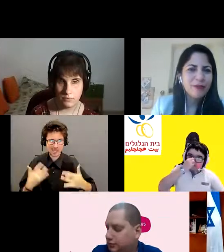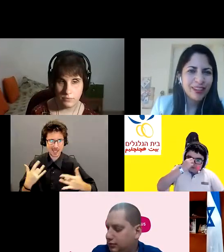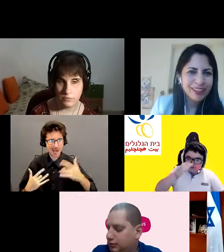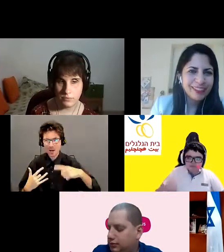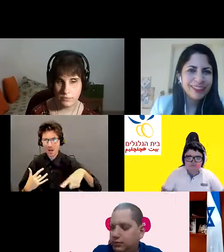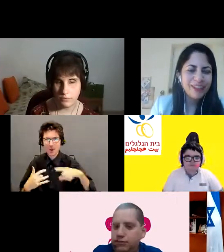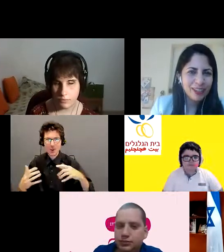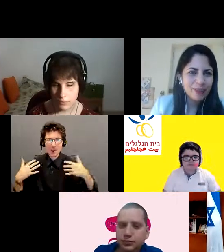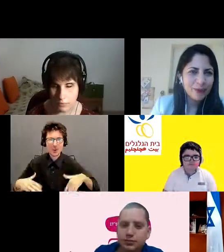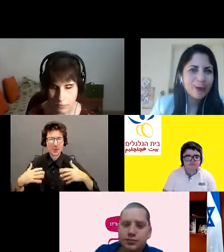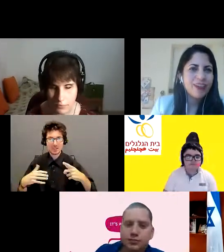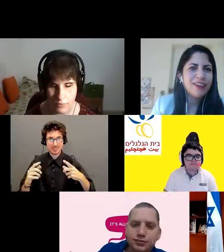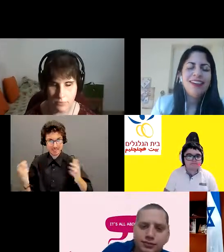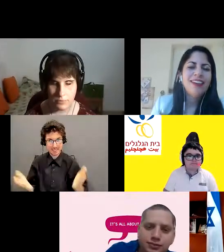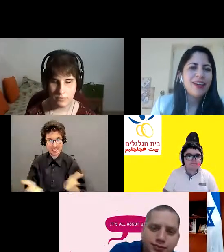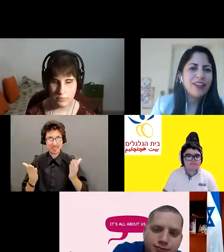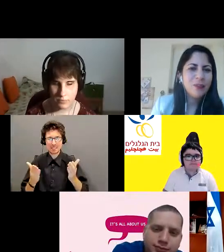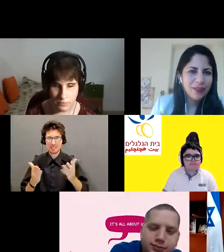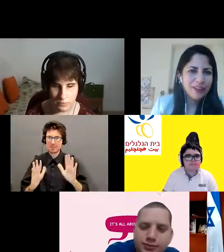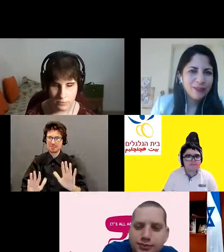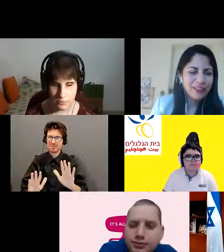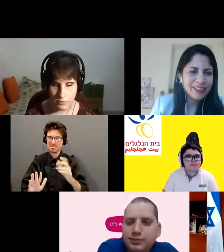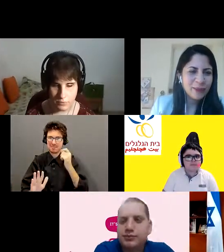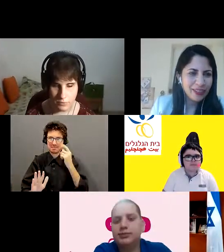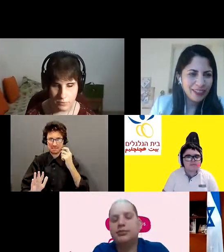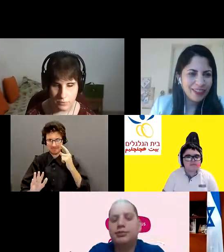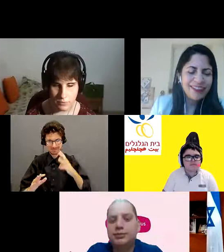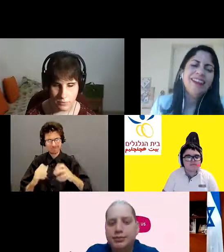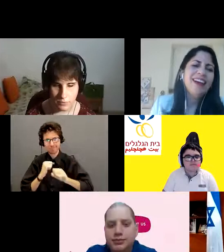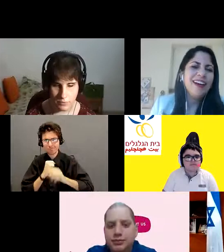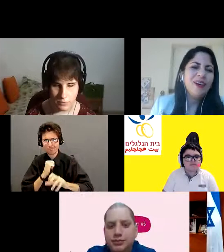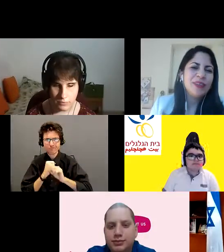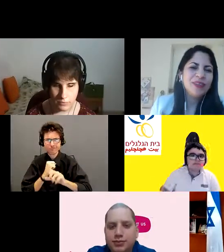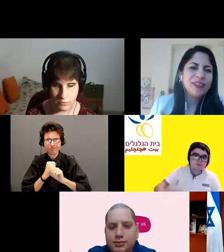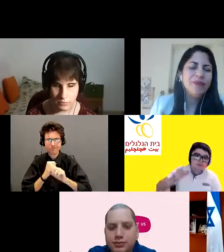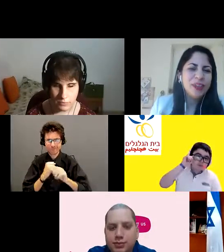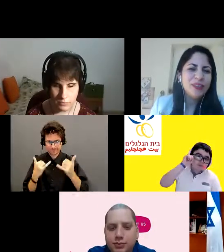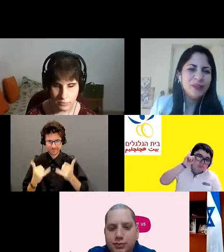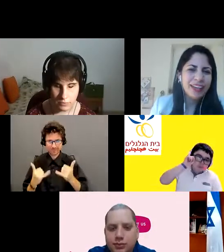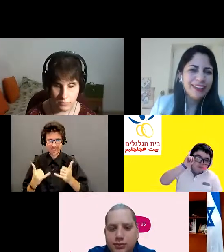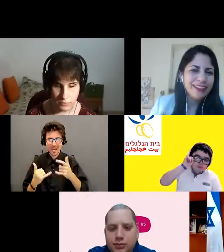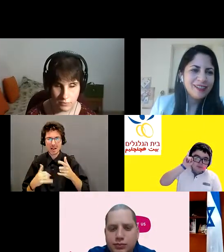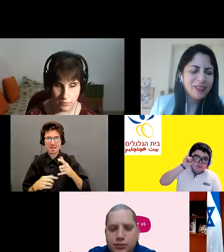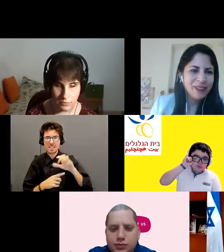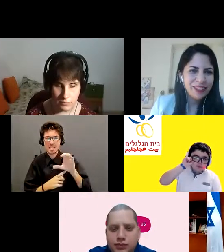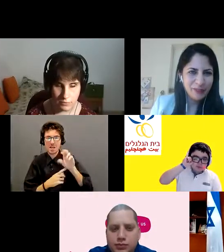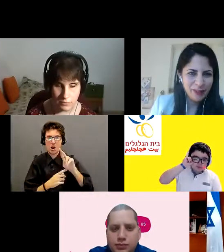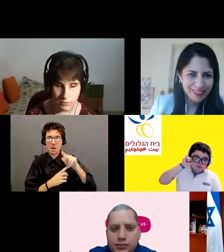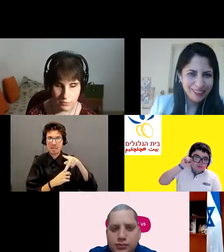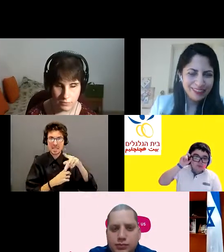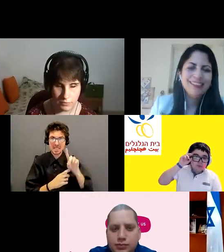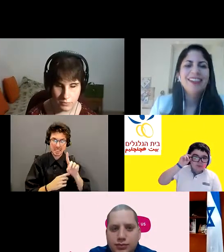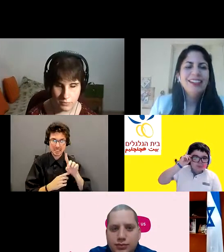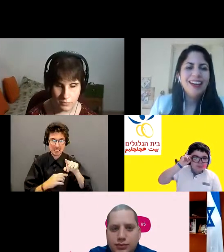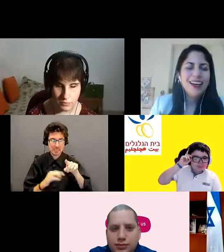our final event for our campaign for the CRPD of our wonderful candidate, Mr. Delio